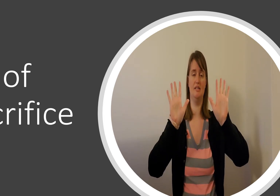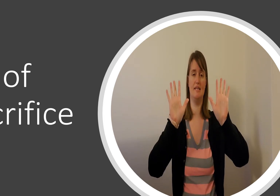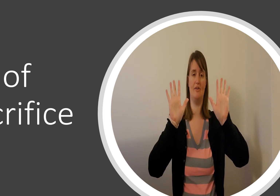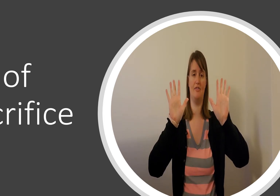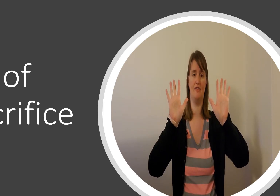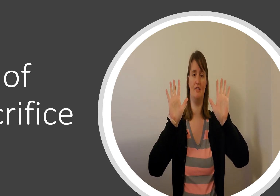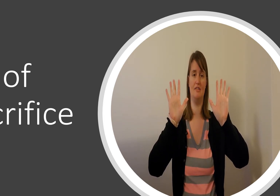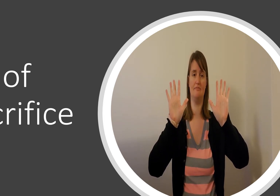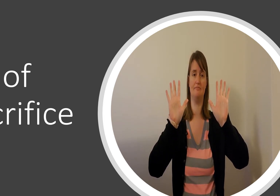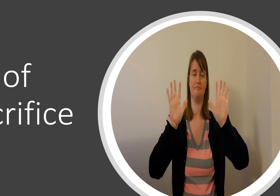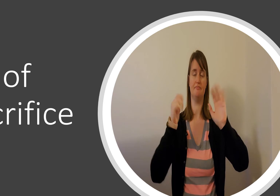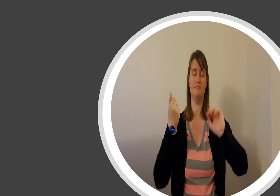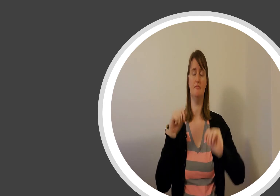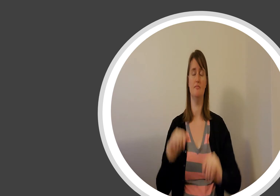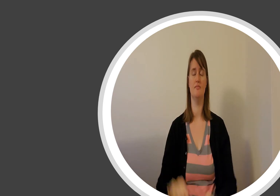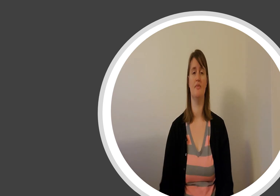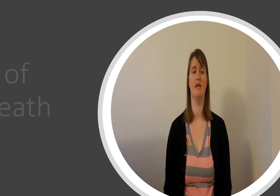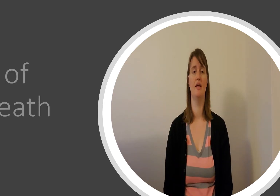quickly. Sacrifice.